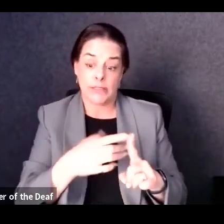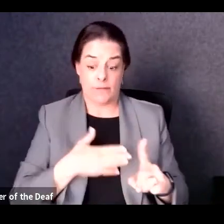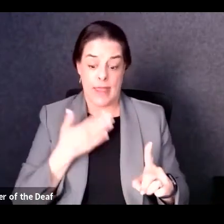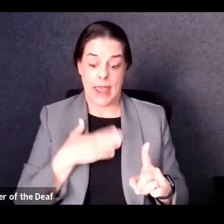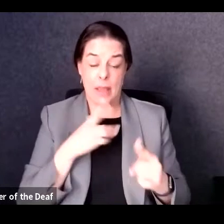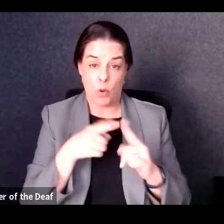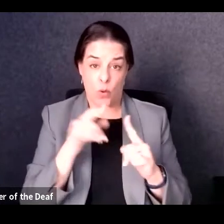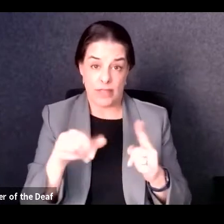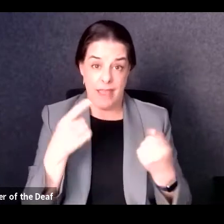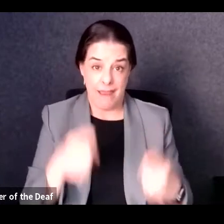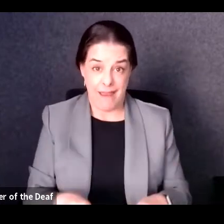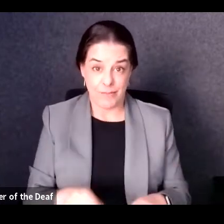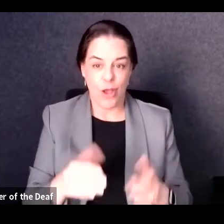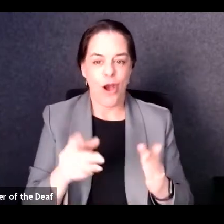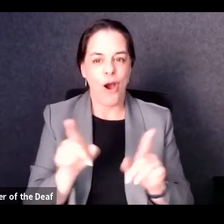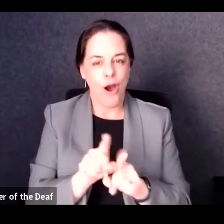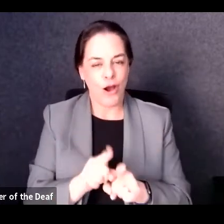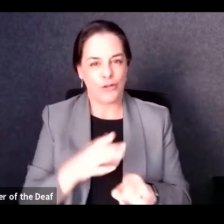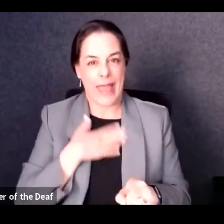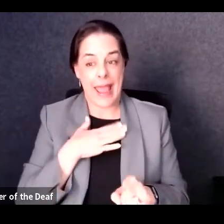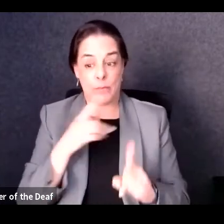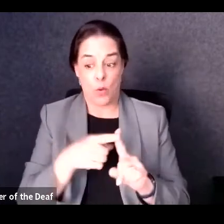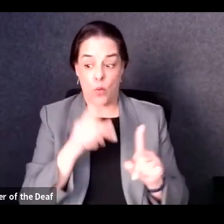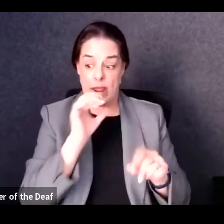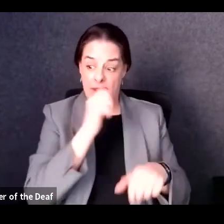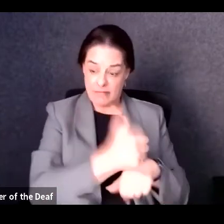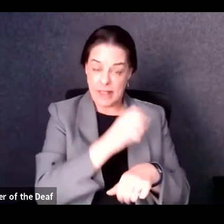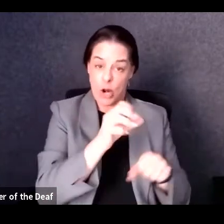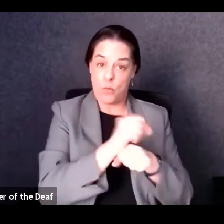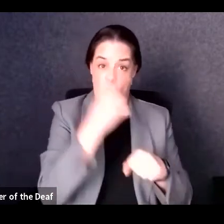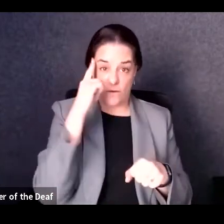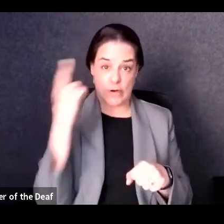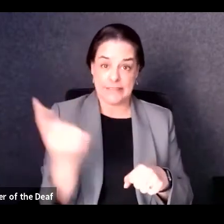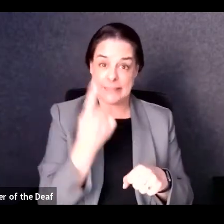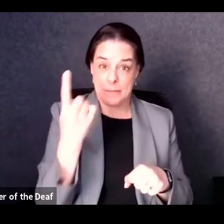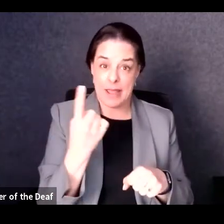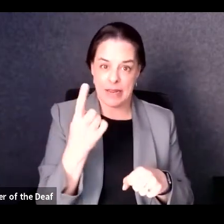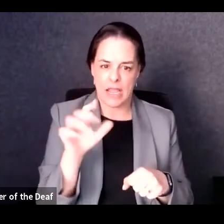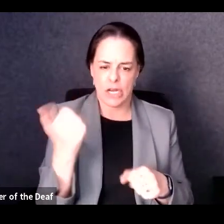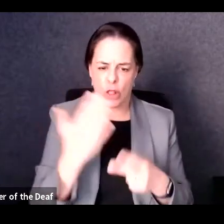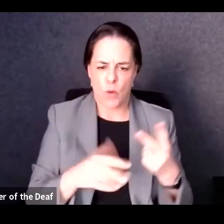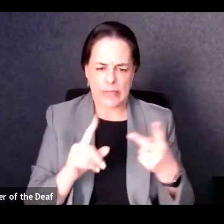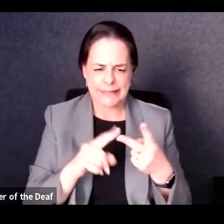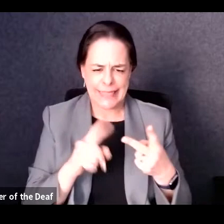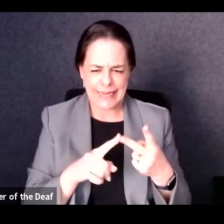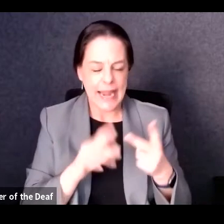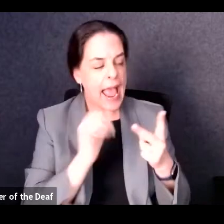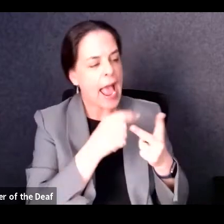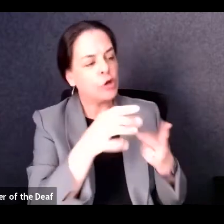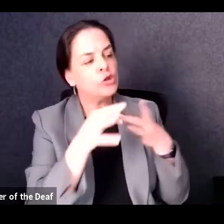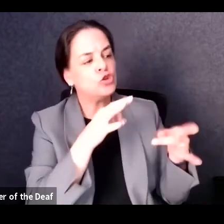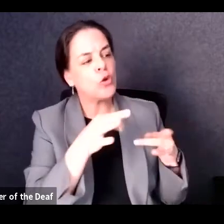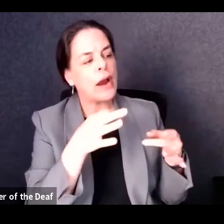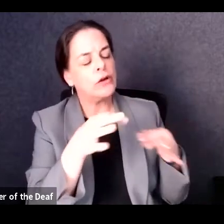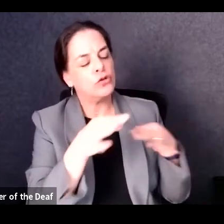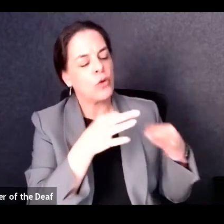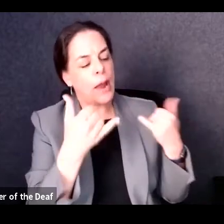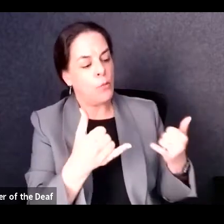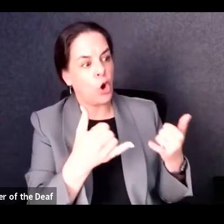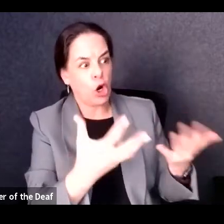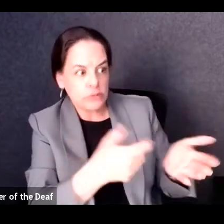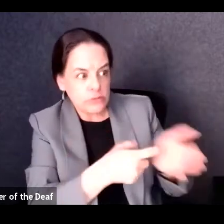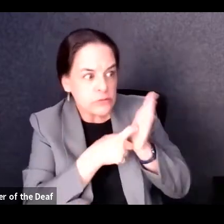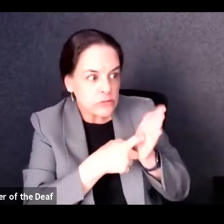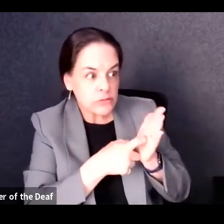that happens. We're also happy when we get somebody an appointment. There was another part to that question that I forgot. How would you describe the current demand for 1B